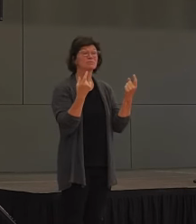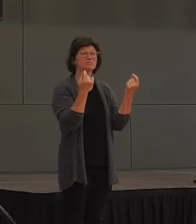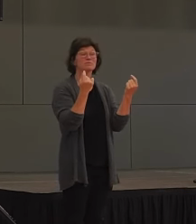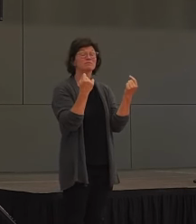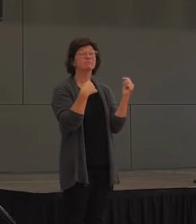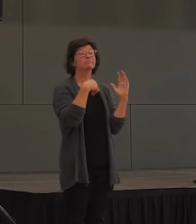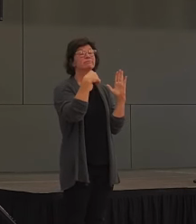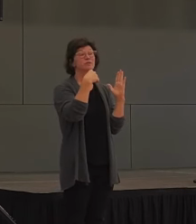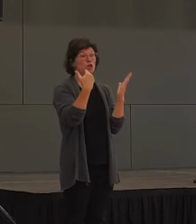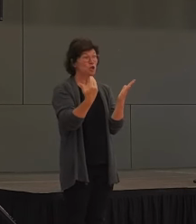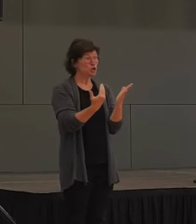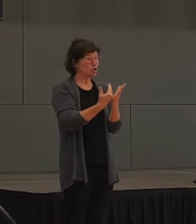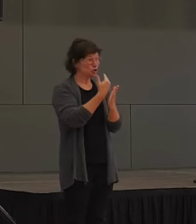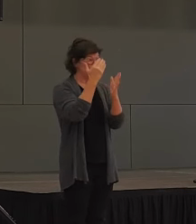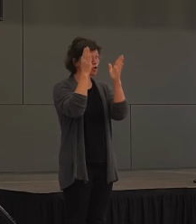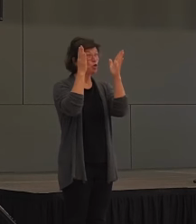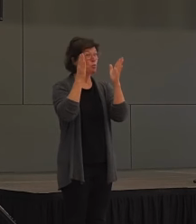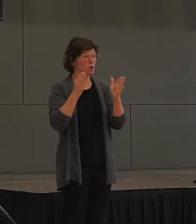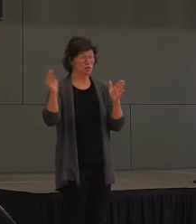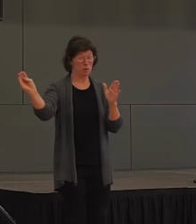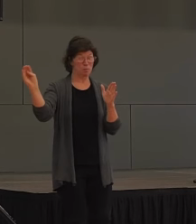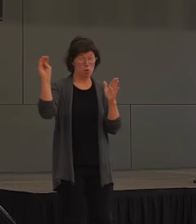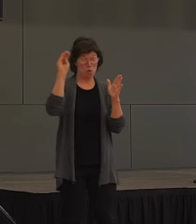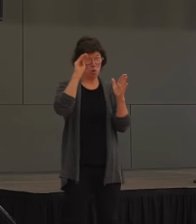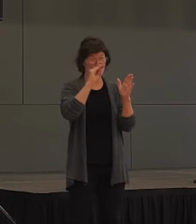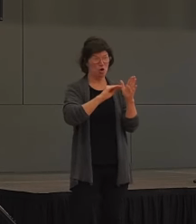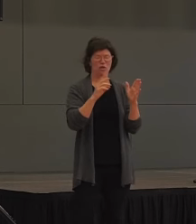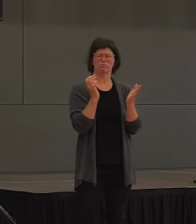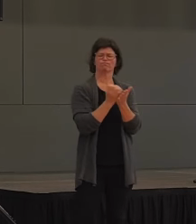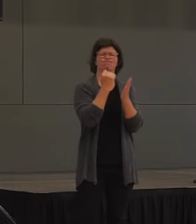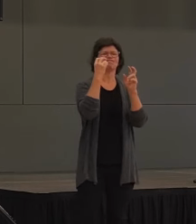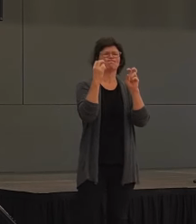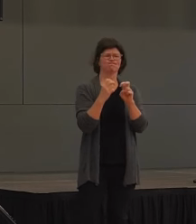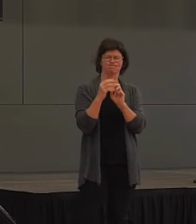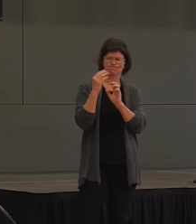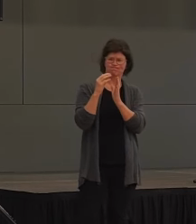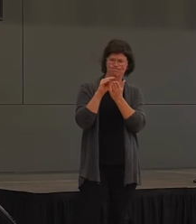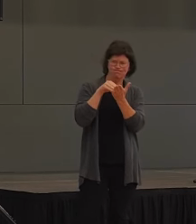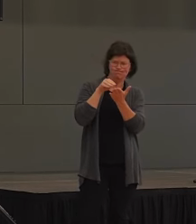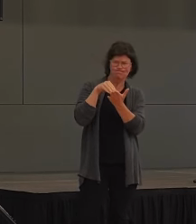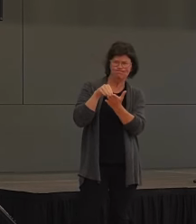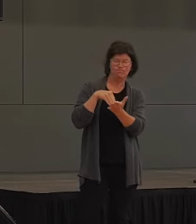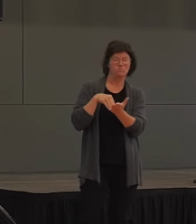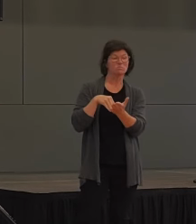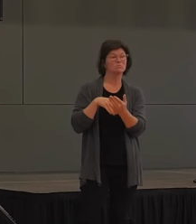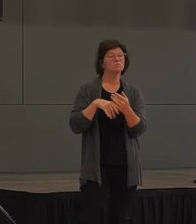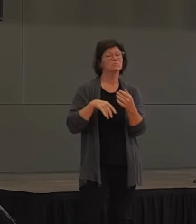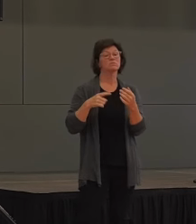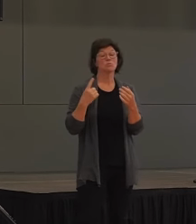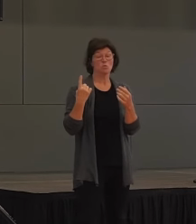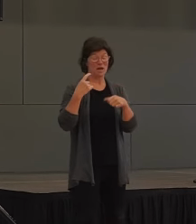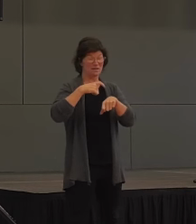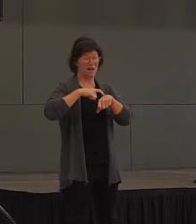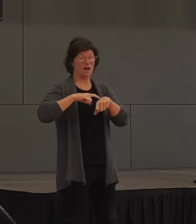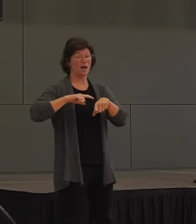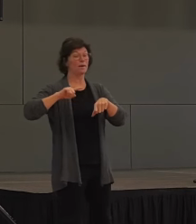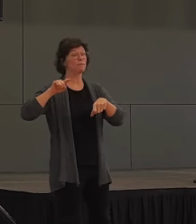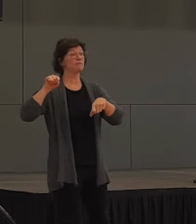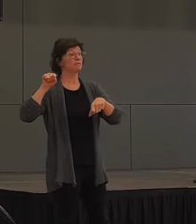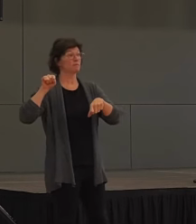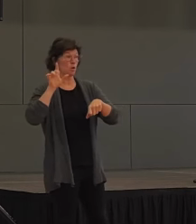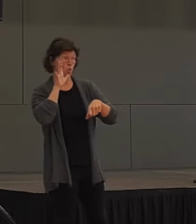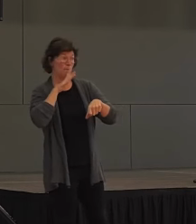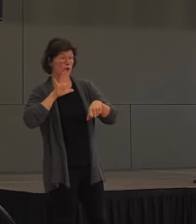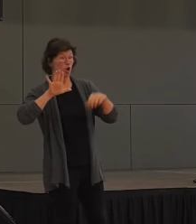with each of the new residents coming in. The one adult son came in, and he was sitting there with his